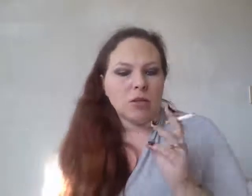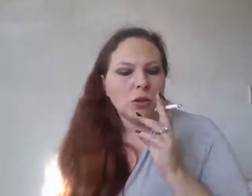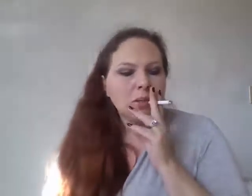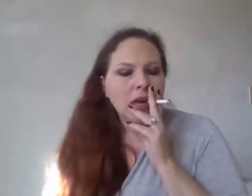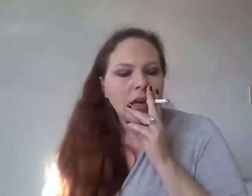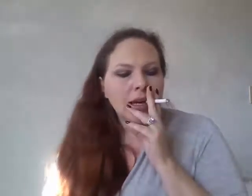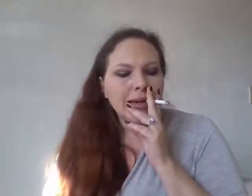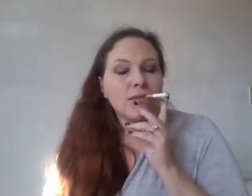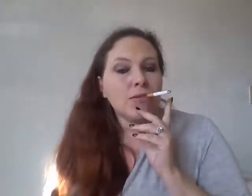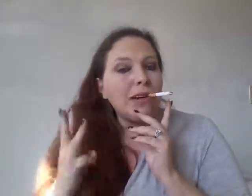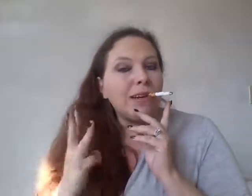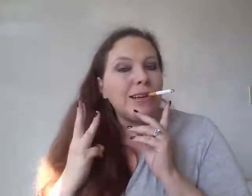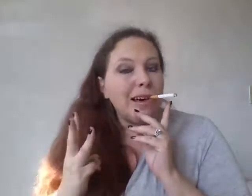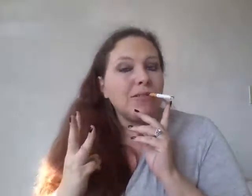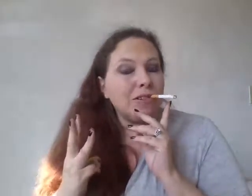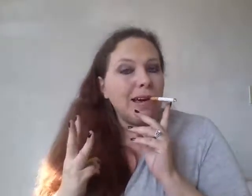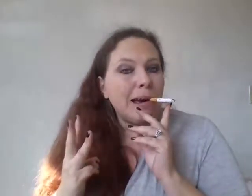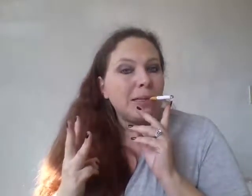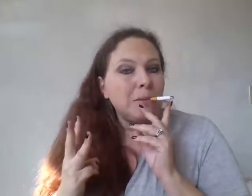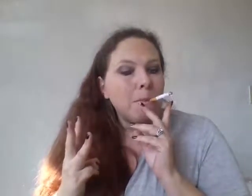uncomfortable. And 3 days after that,